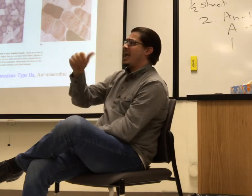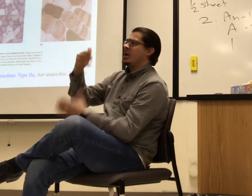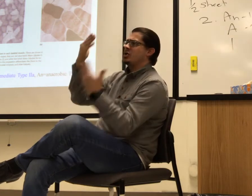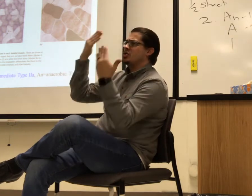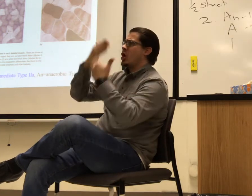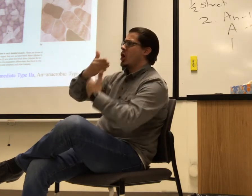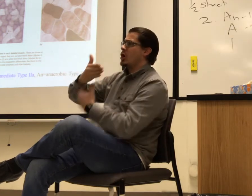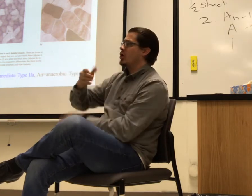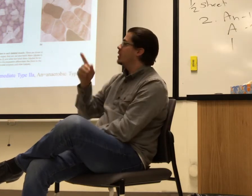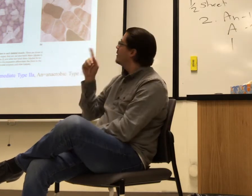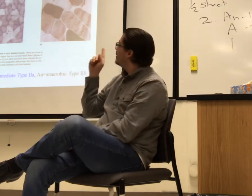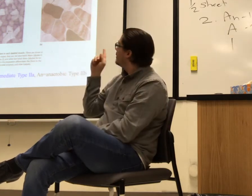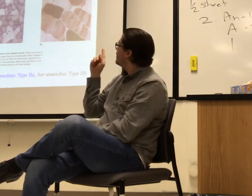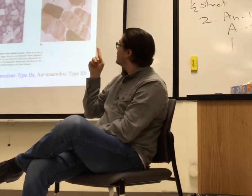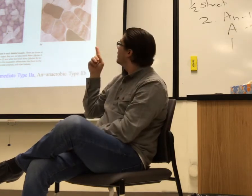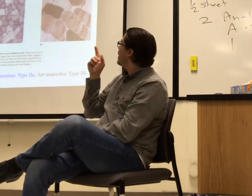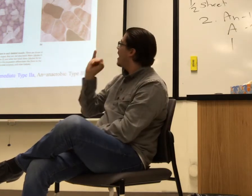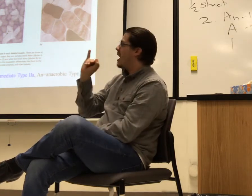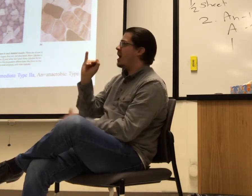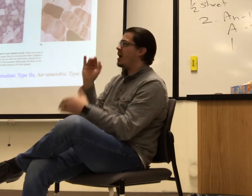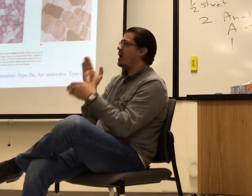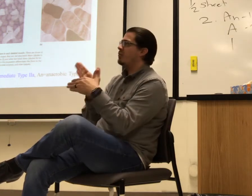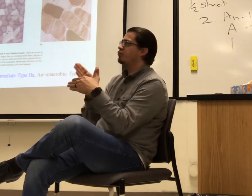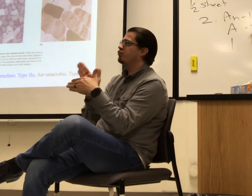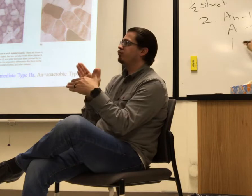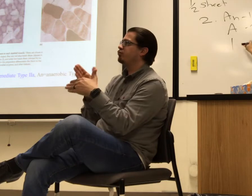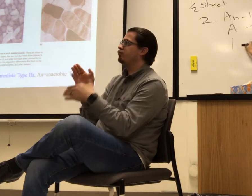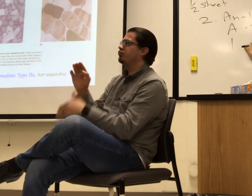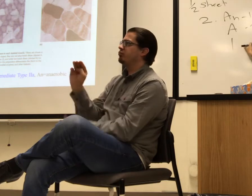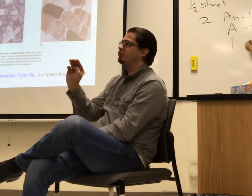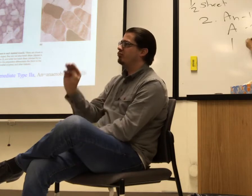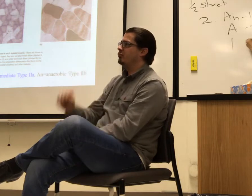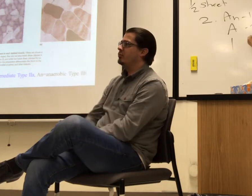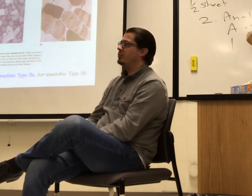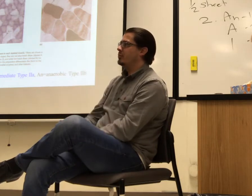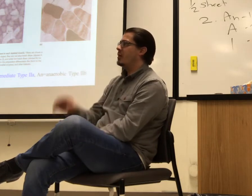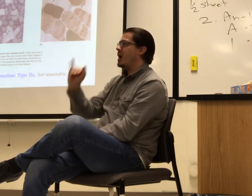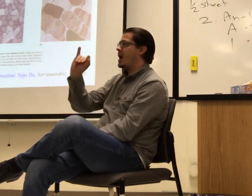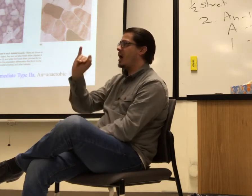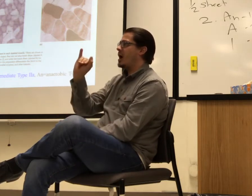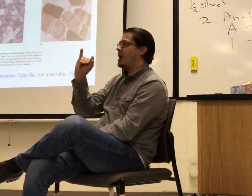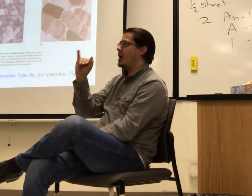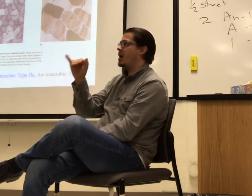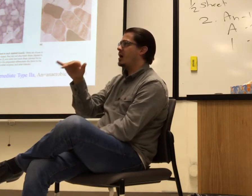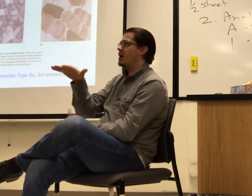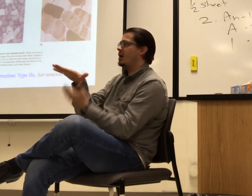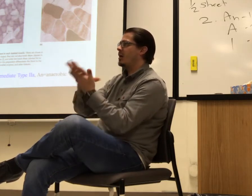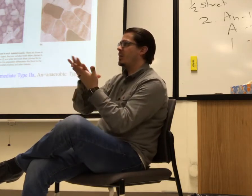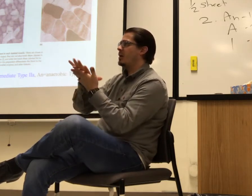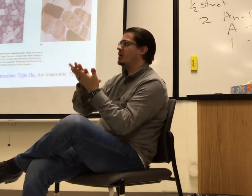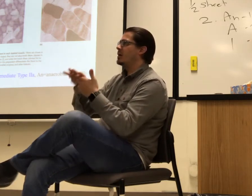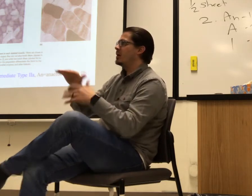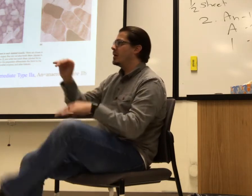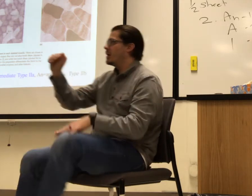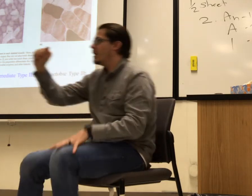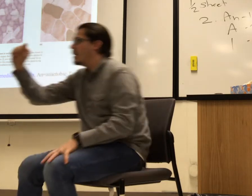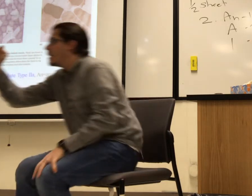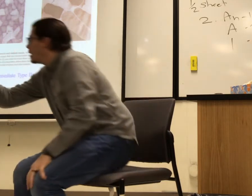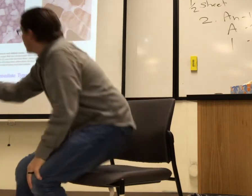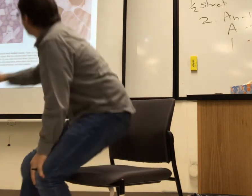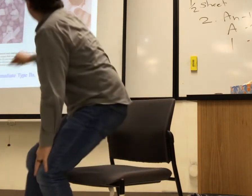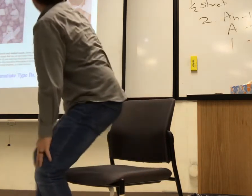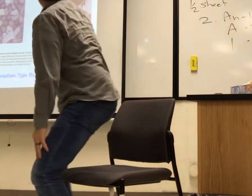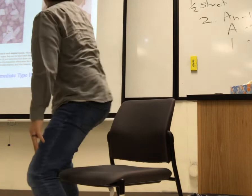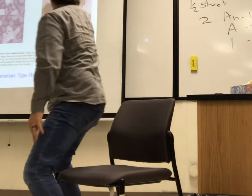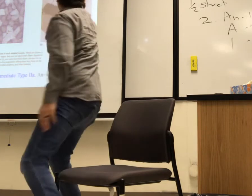And it looks like the I somewhere in between, say intermediate.